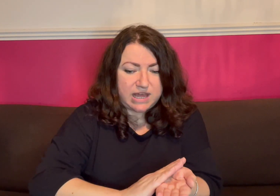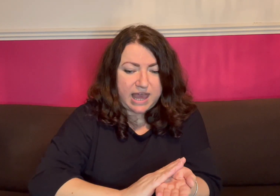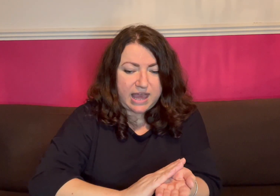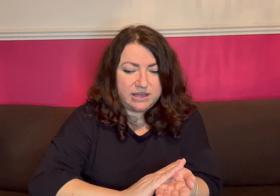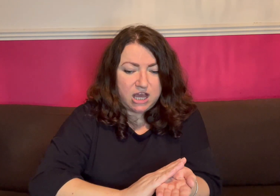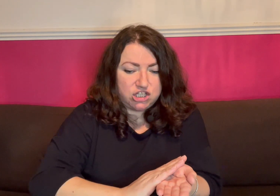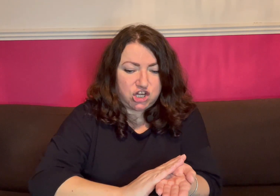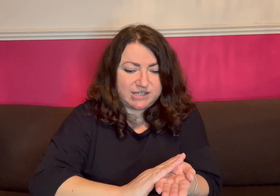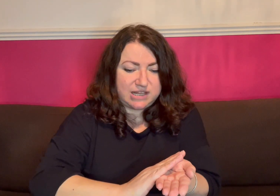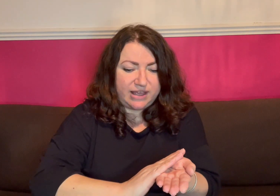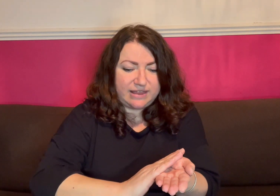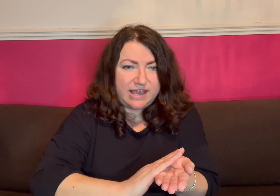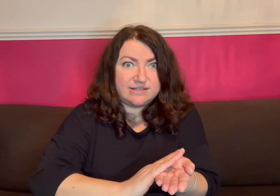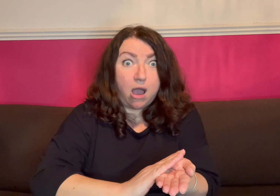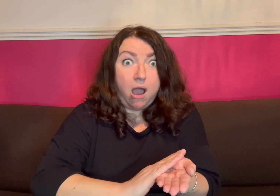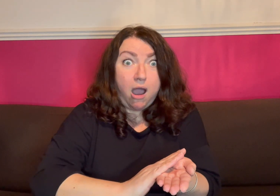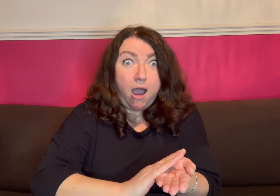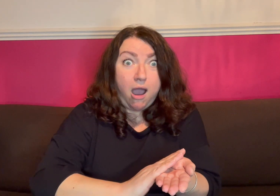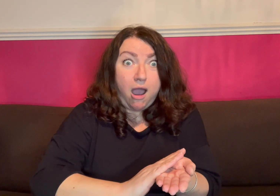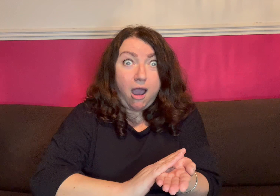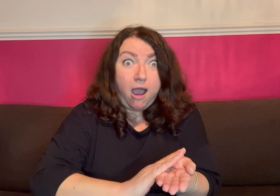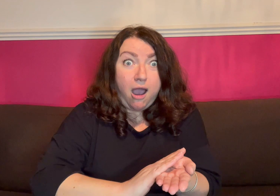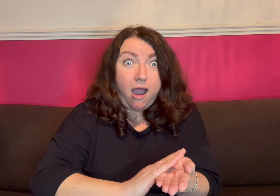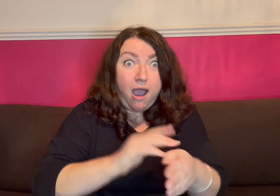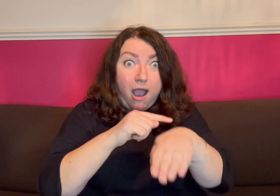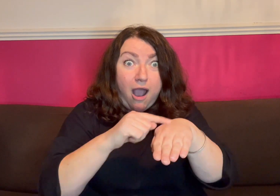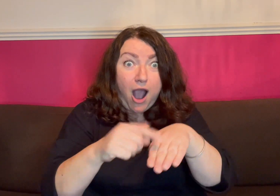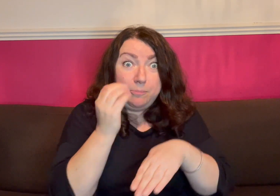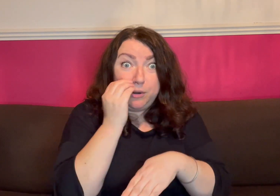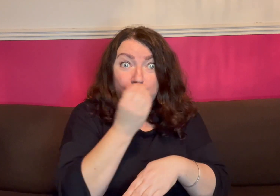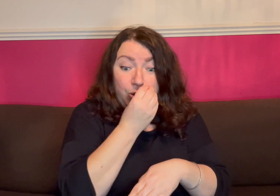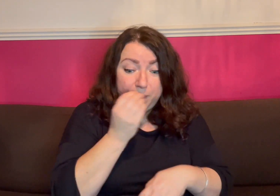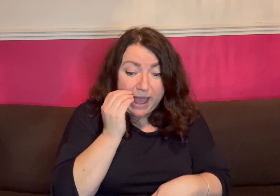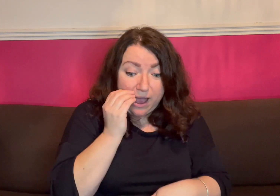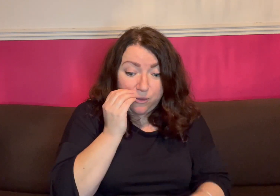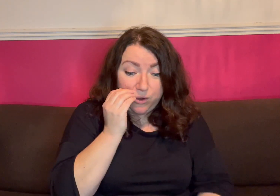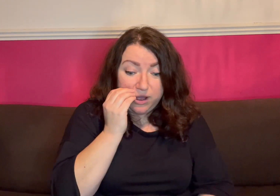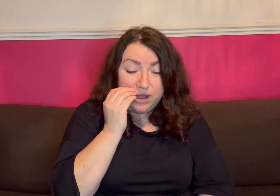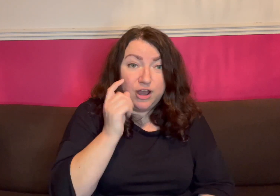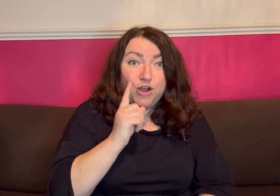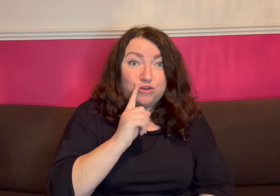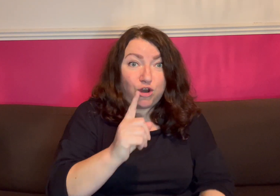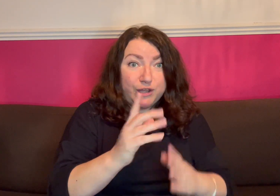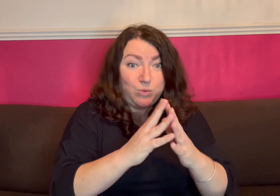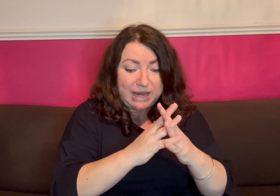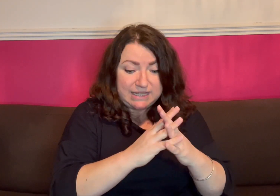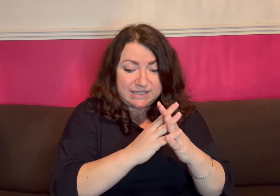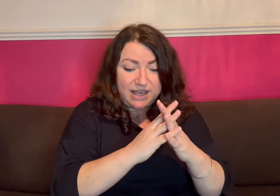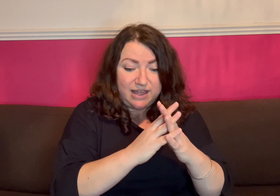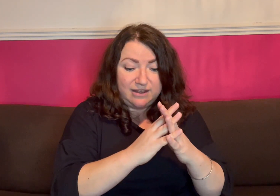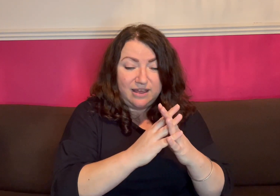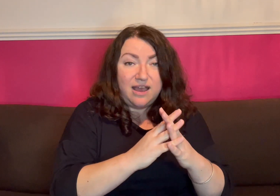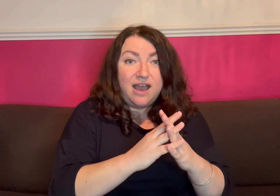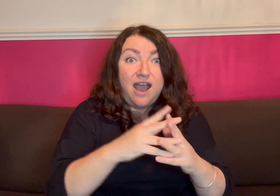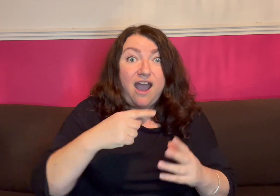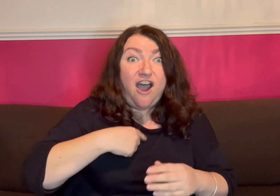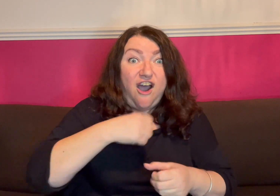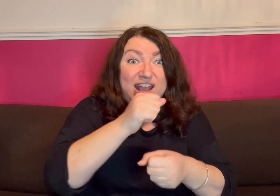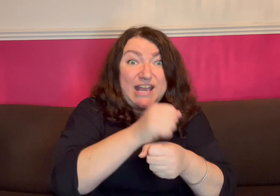there, just like this. A bluebell, cried Wellington. I